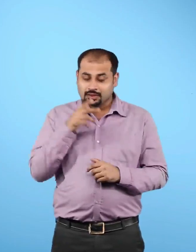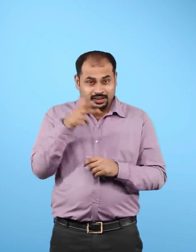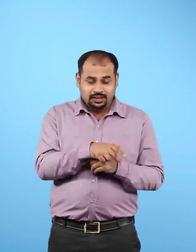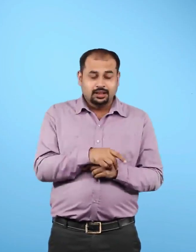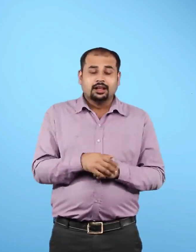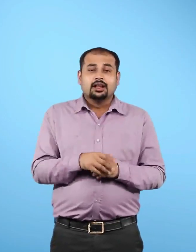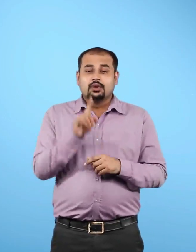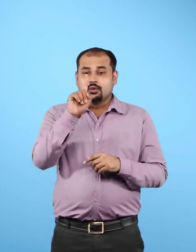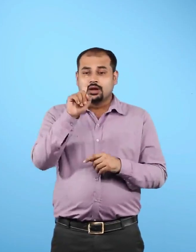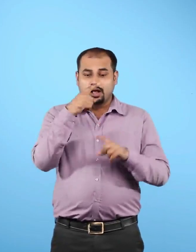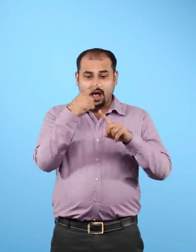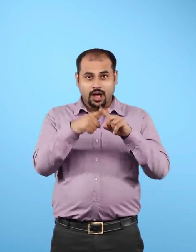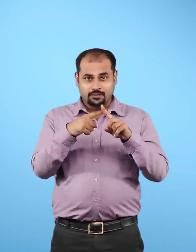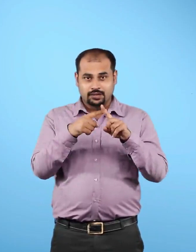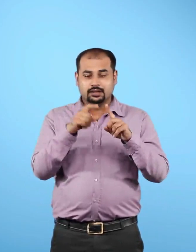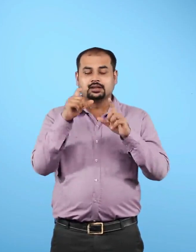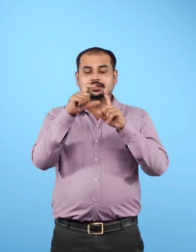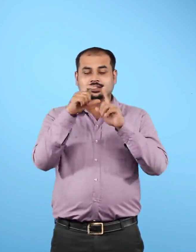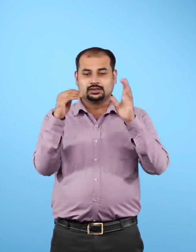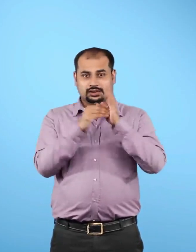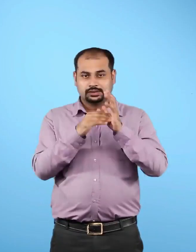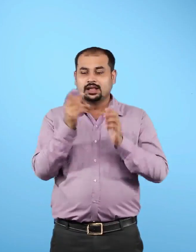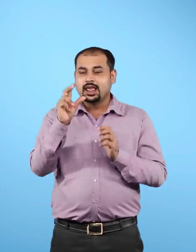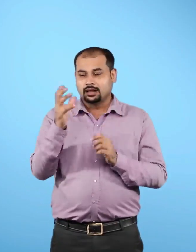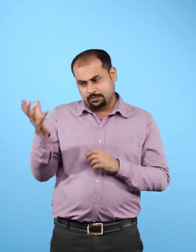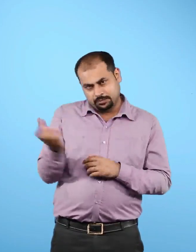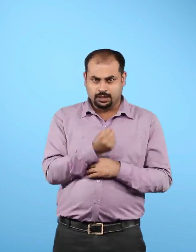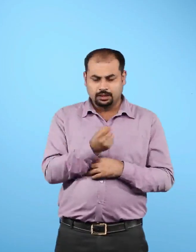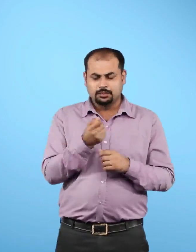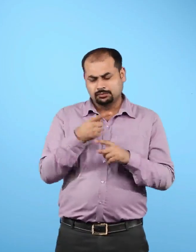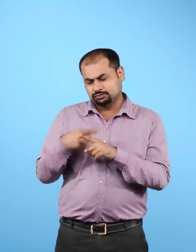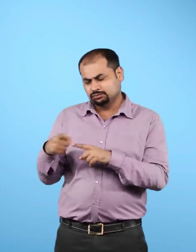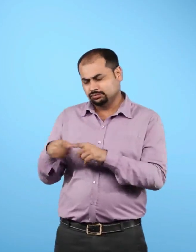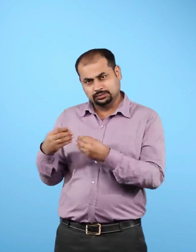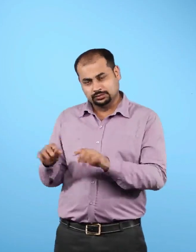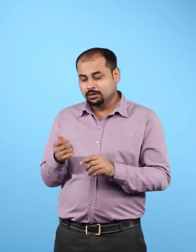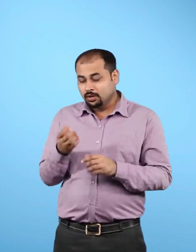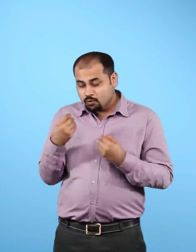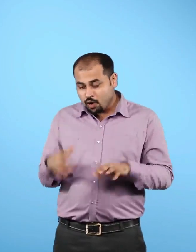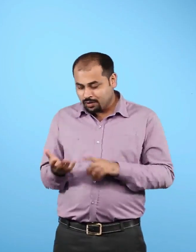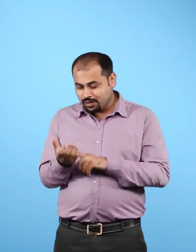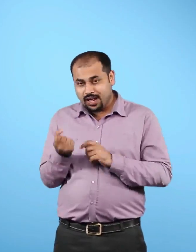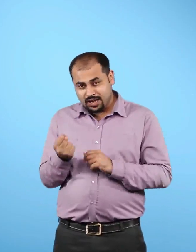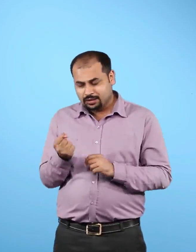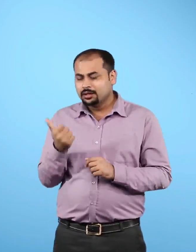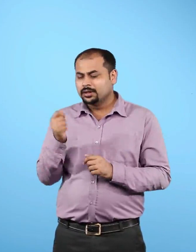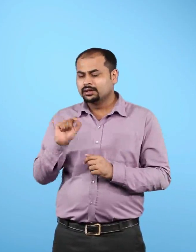and buy 1.5 dozen eggs. You can buy pens with the money